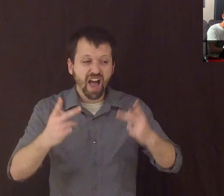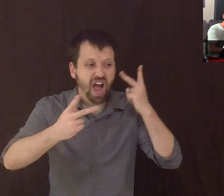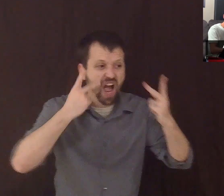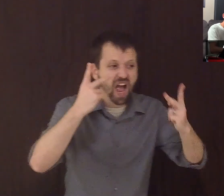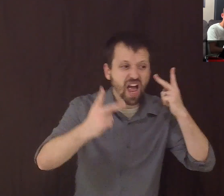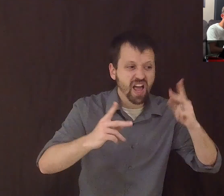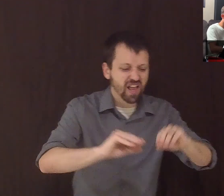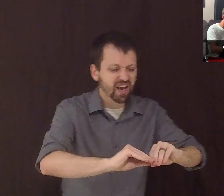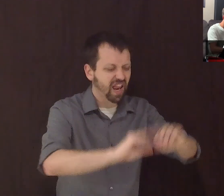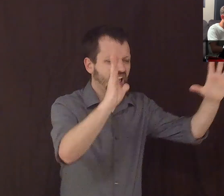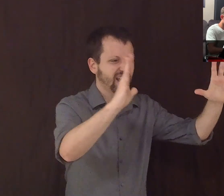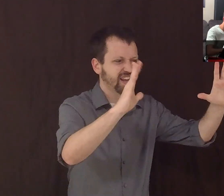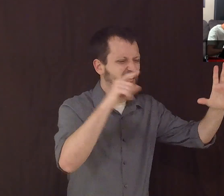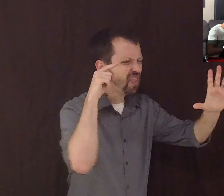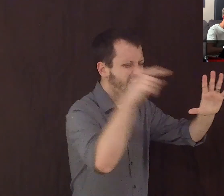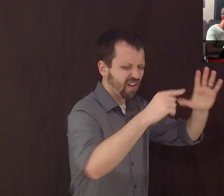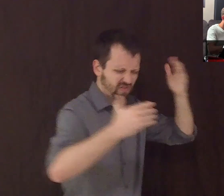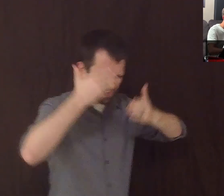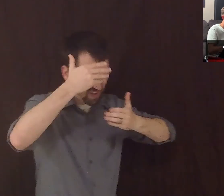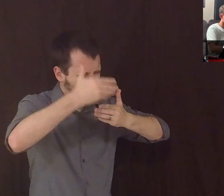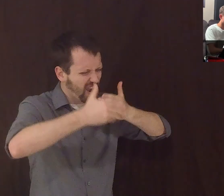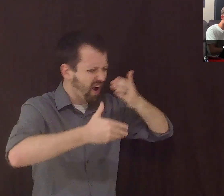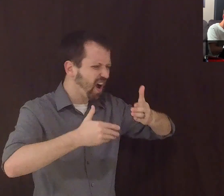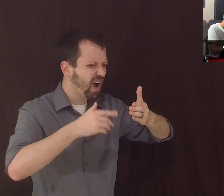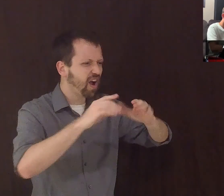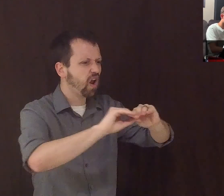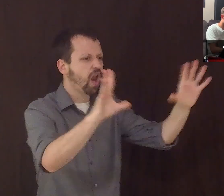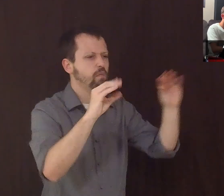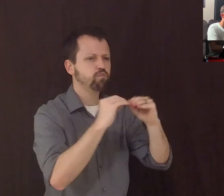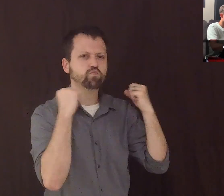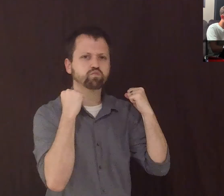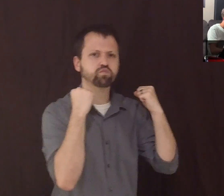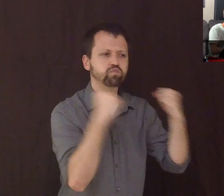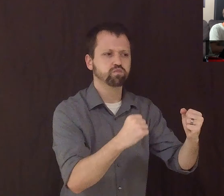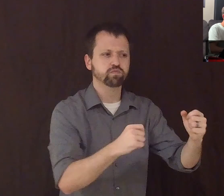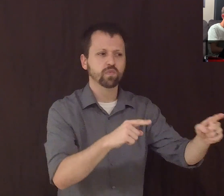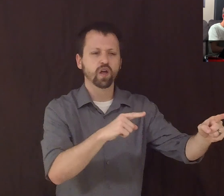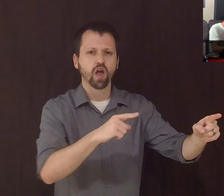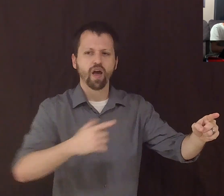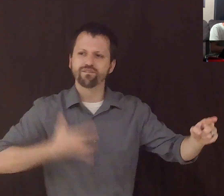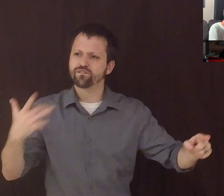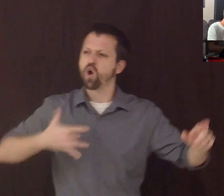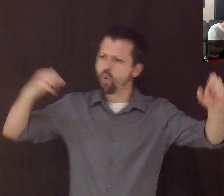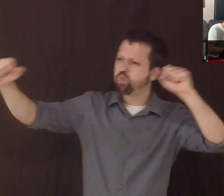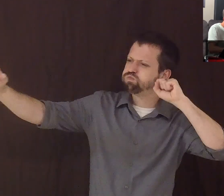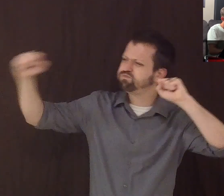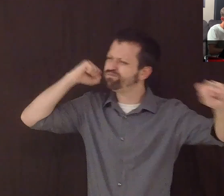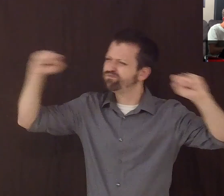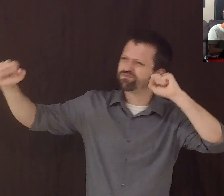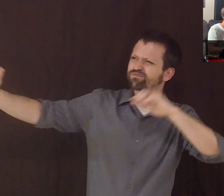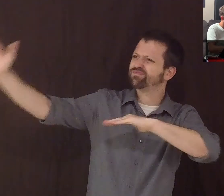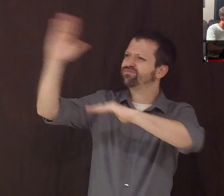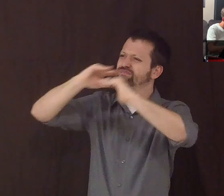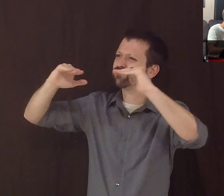I can see the light in the darkness as the darkness bows to him. I can feel the